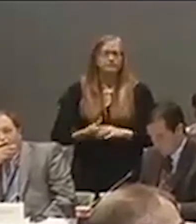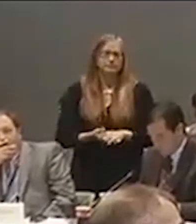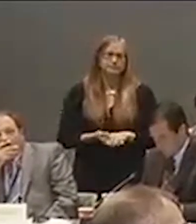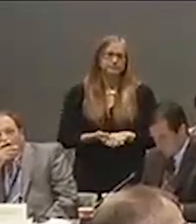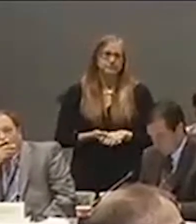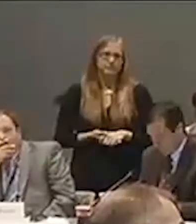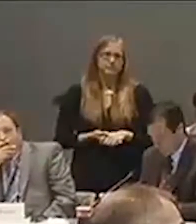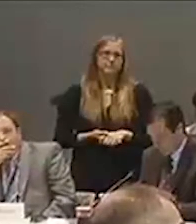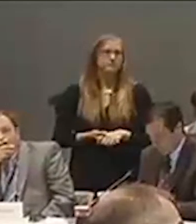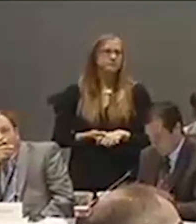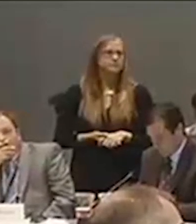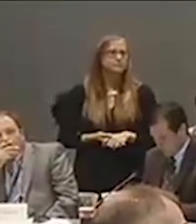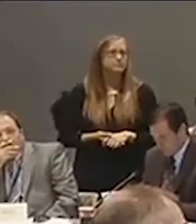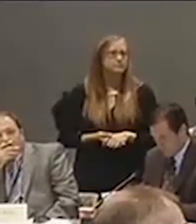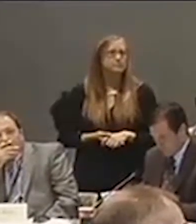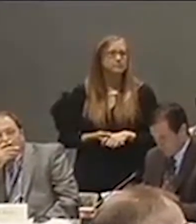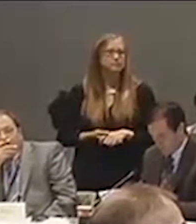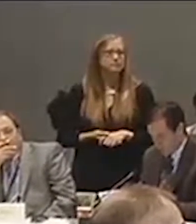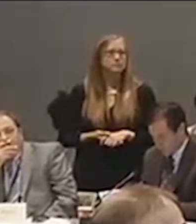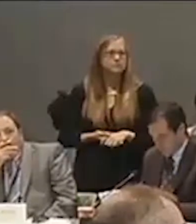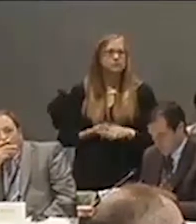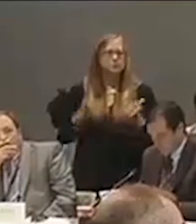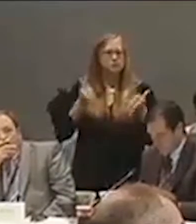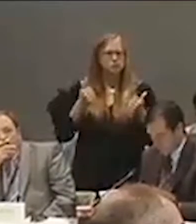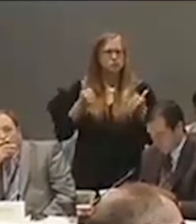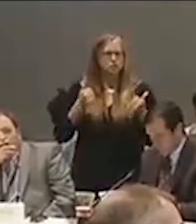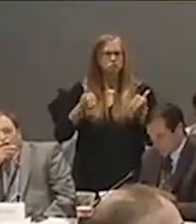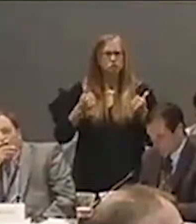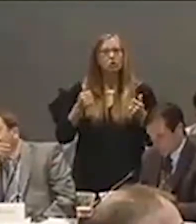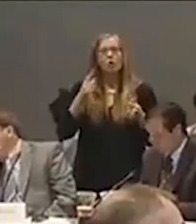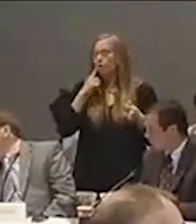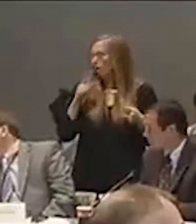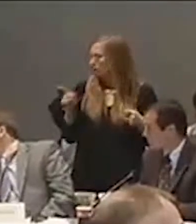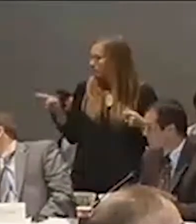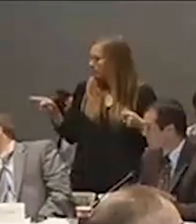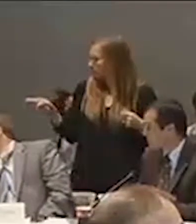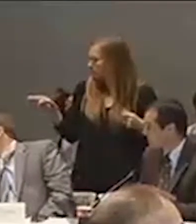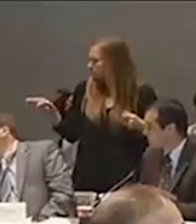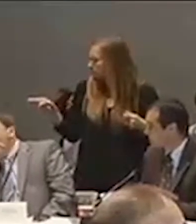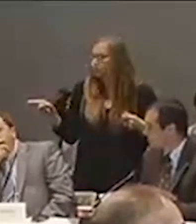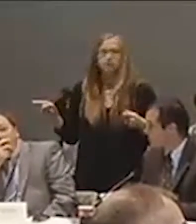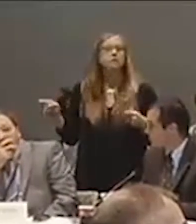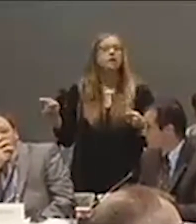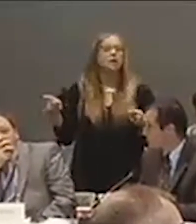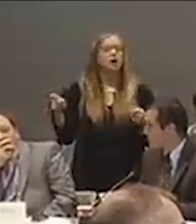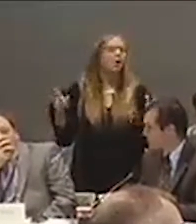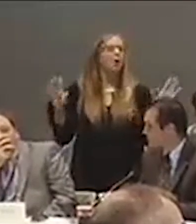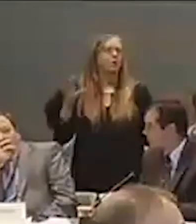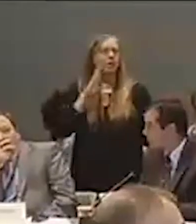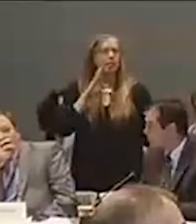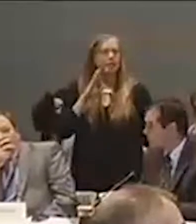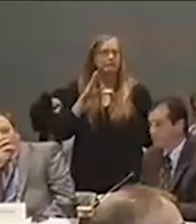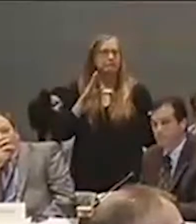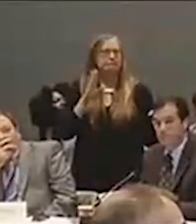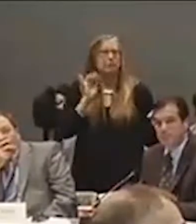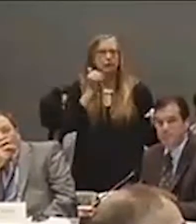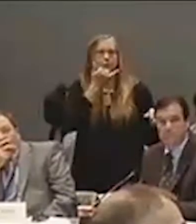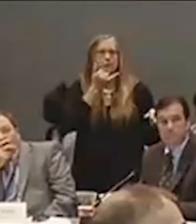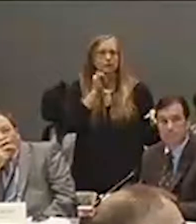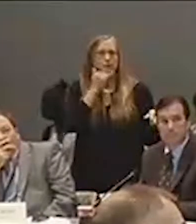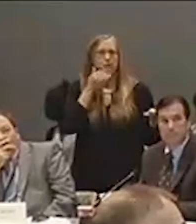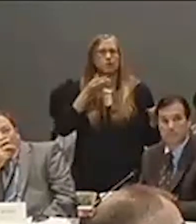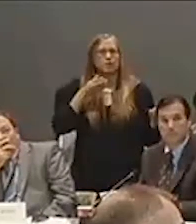If it's the pie chart, it's a... I'm sorry. Oh. I thought that was the number. Oh, it's going to be out of sync, I guess, with these.